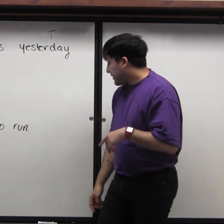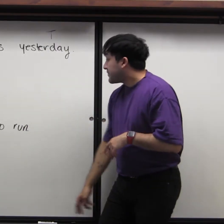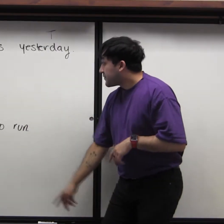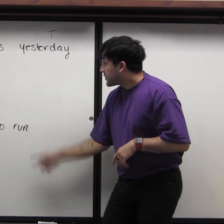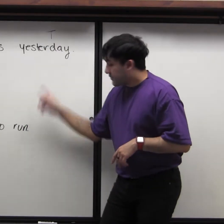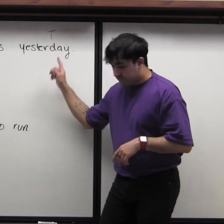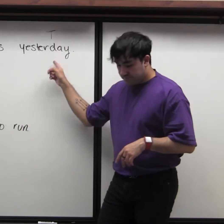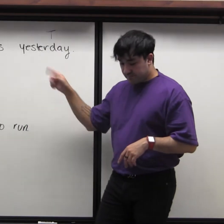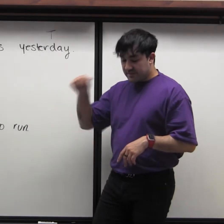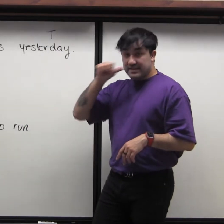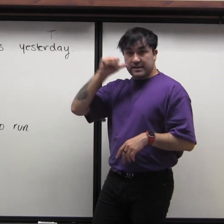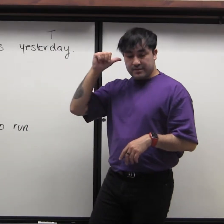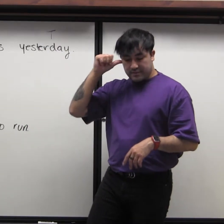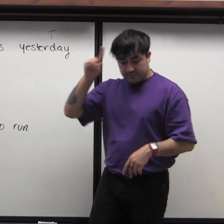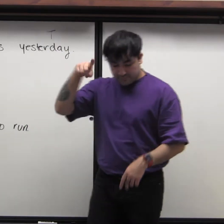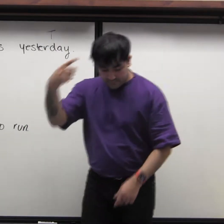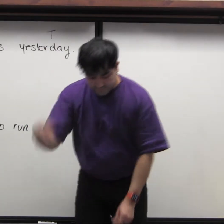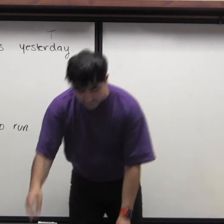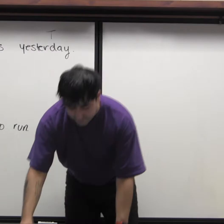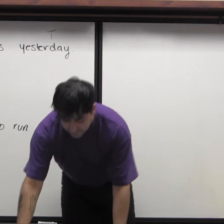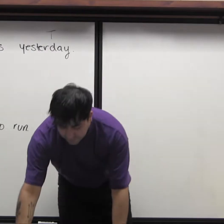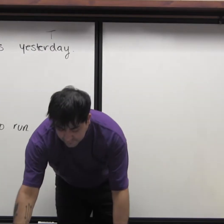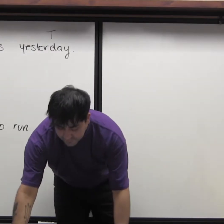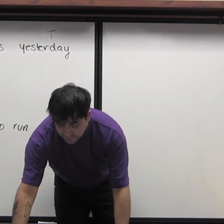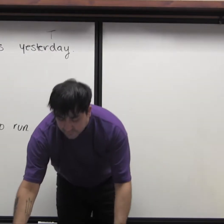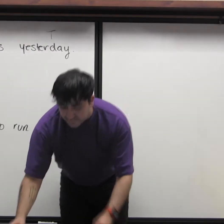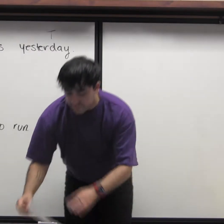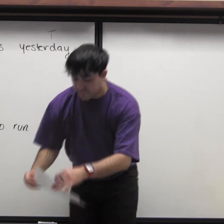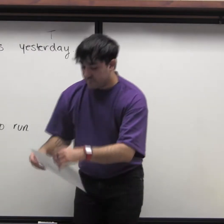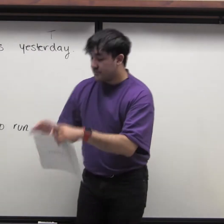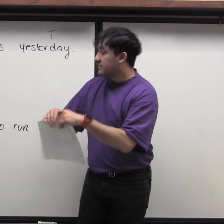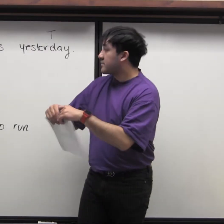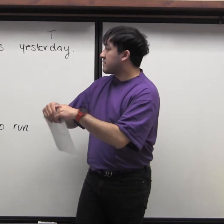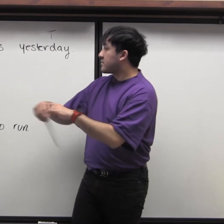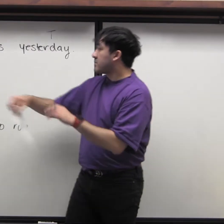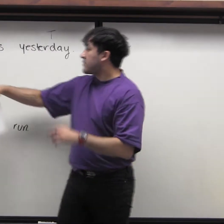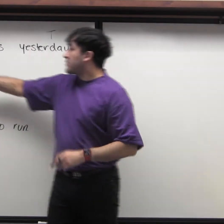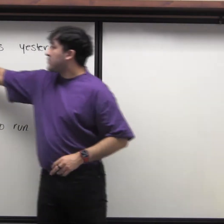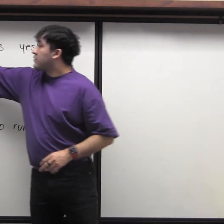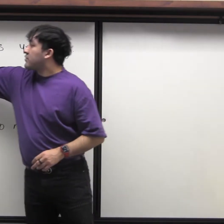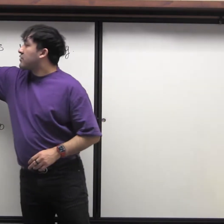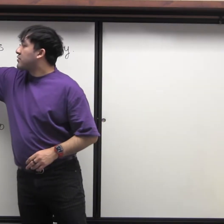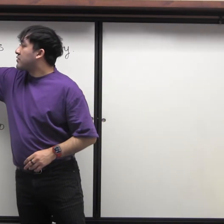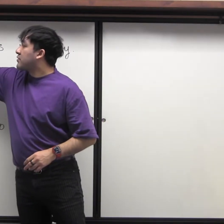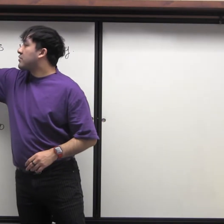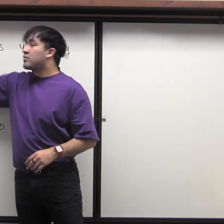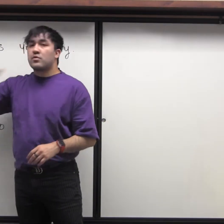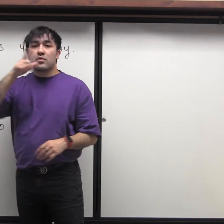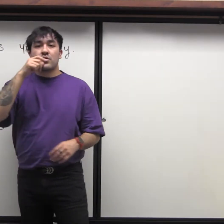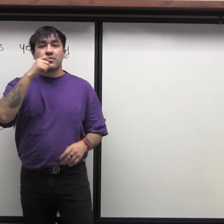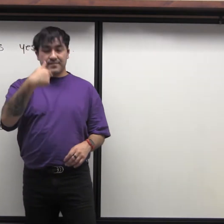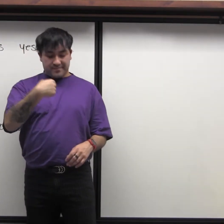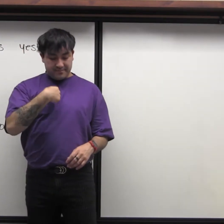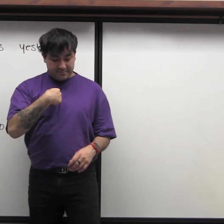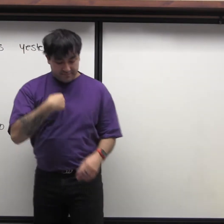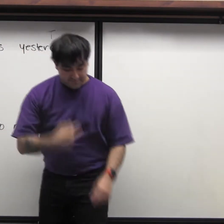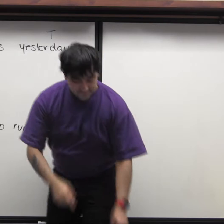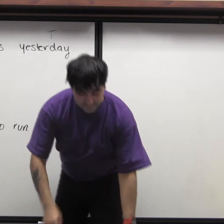has to come first for that very reason. So we have the sign for yesterday. That's going to come first, so let's go ahead and put that over there.